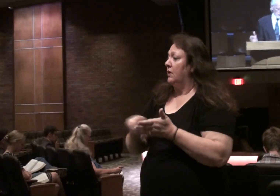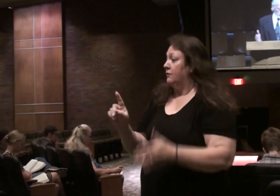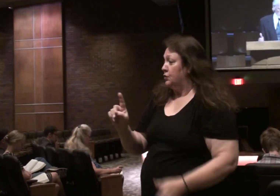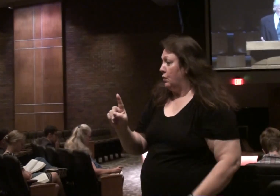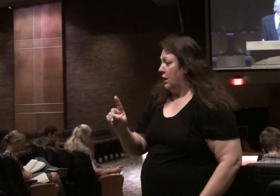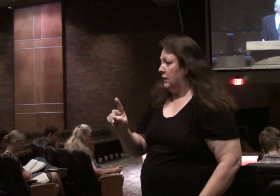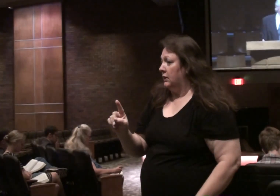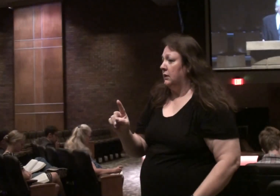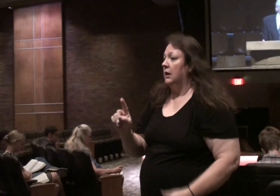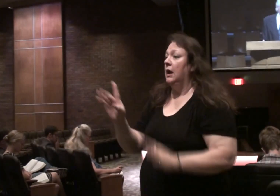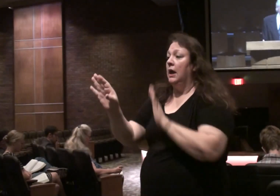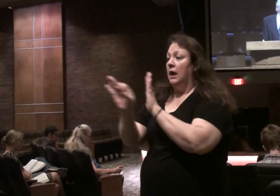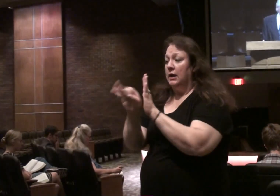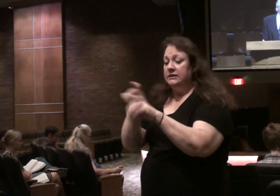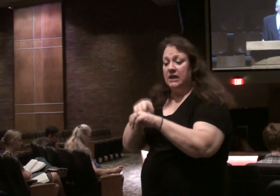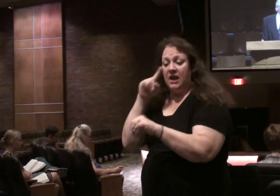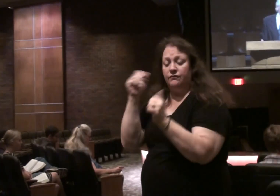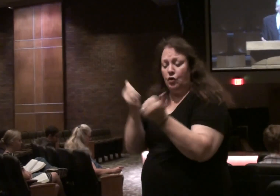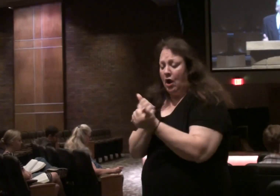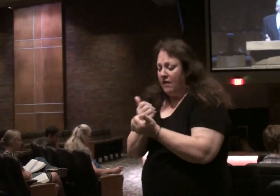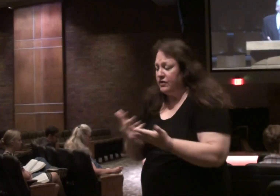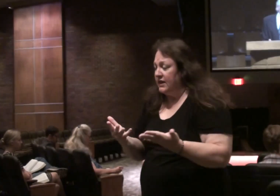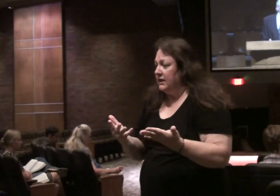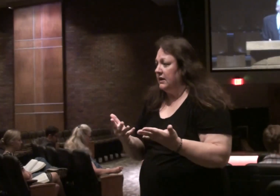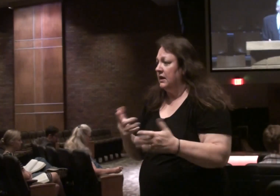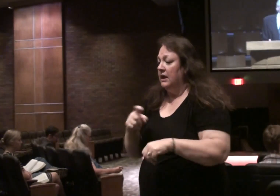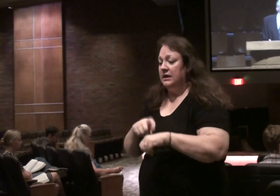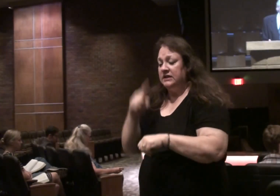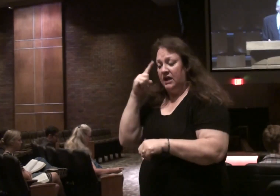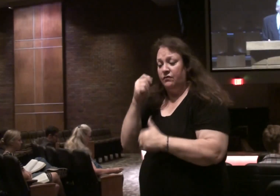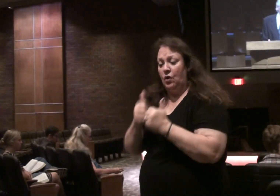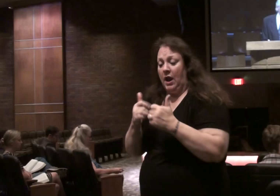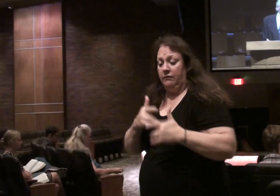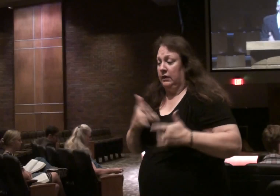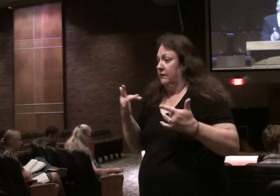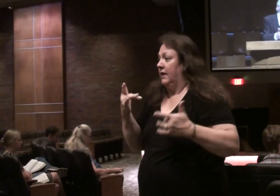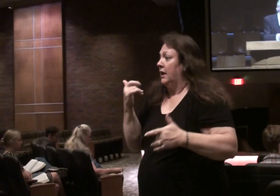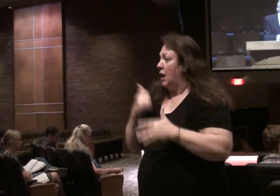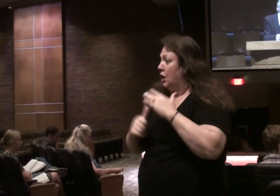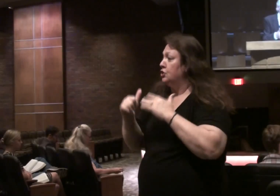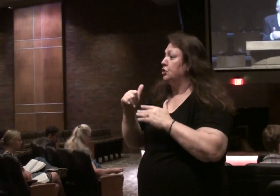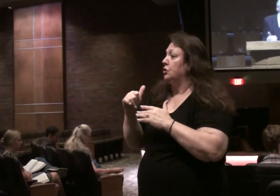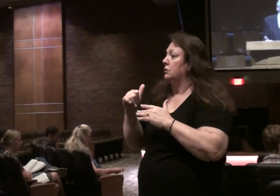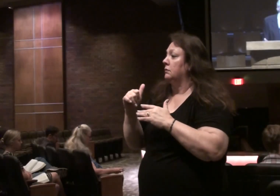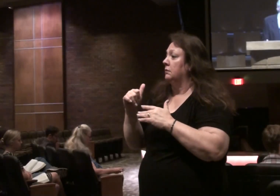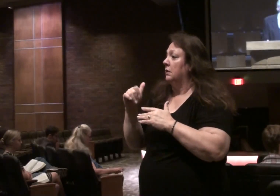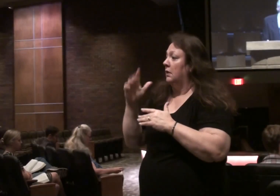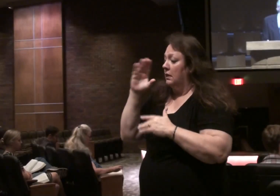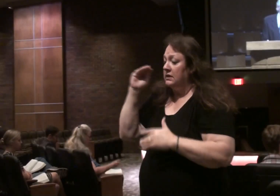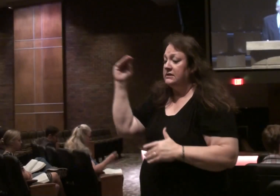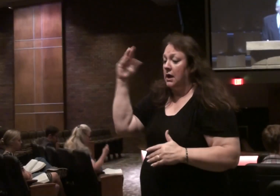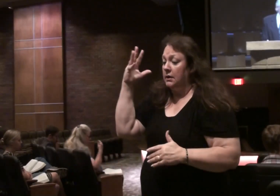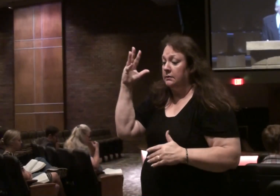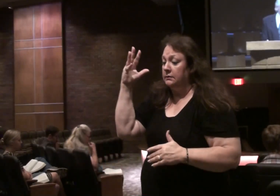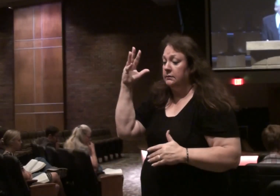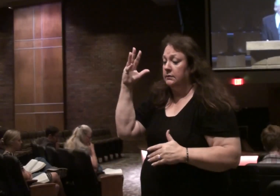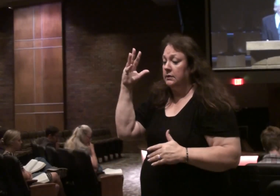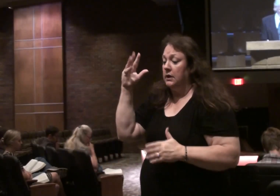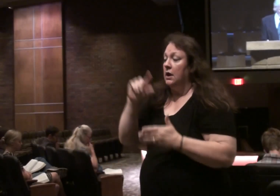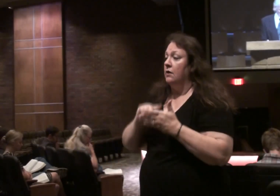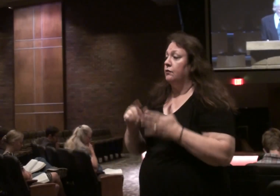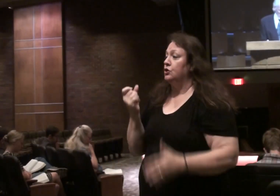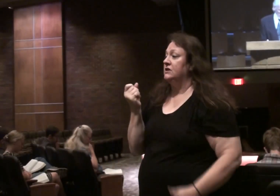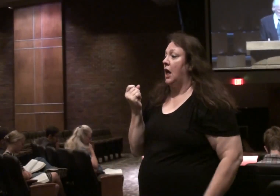1. There's an appointed time for everything. There's a time for every event under heaven. And all those examples. Coming down to